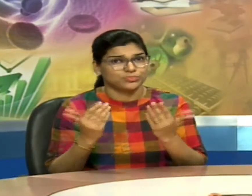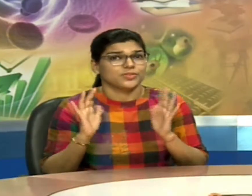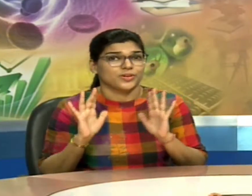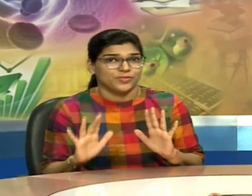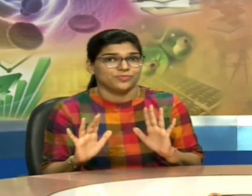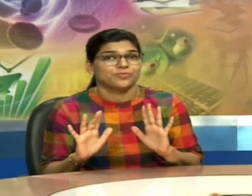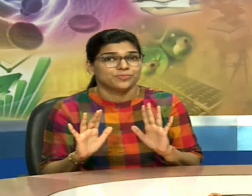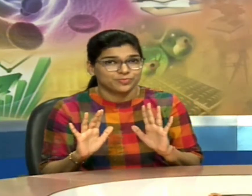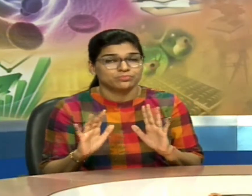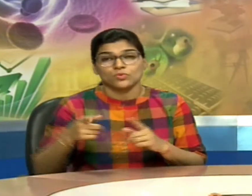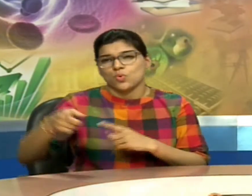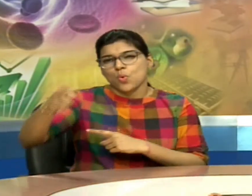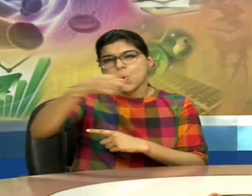future,